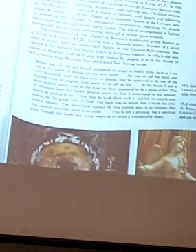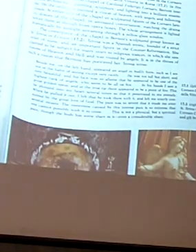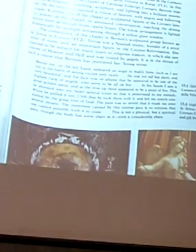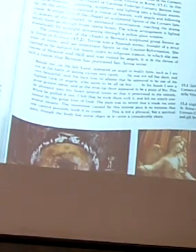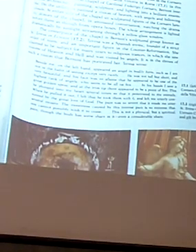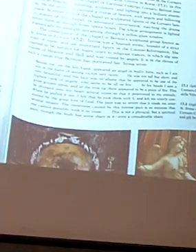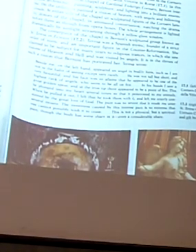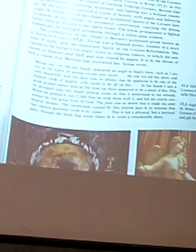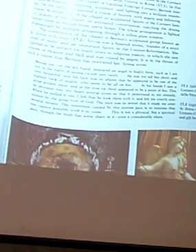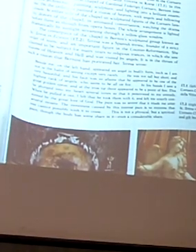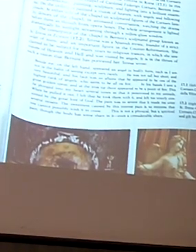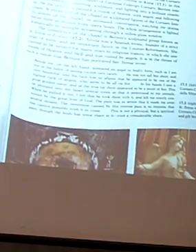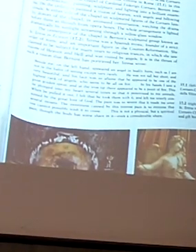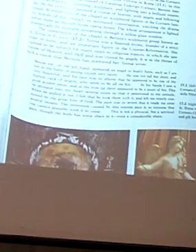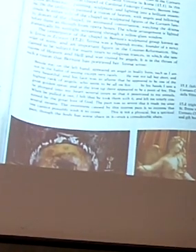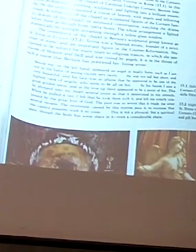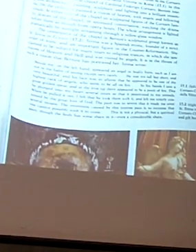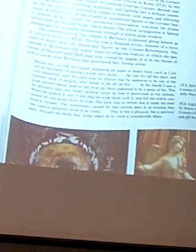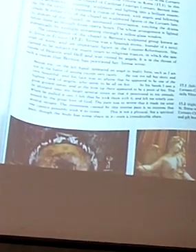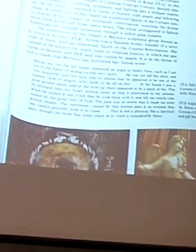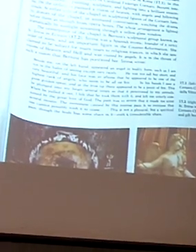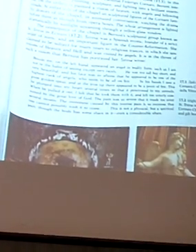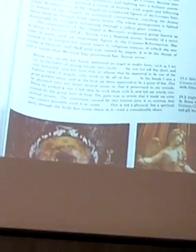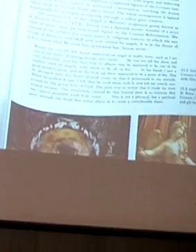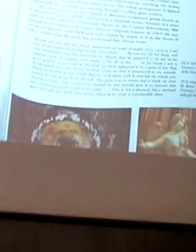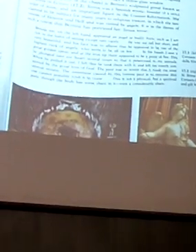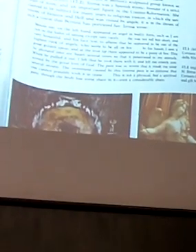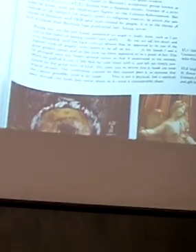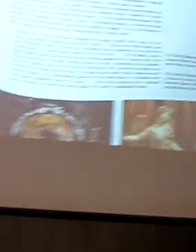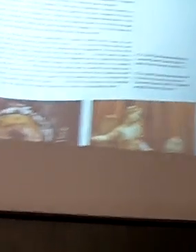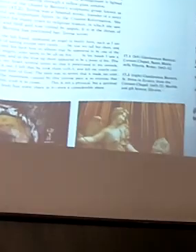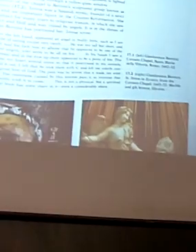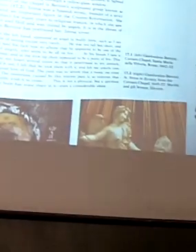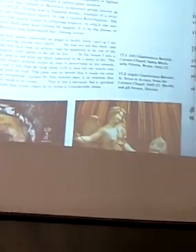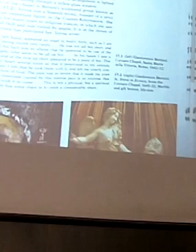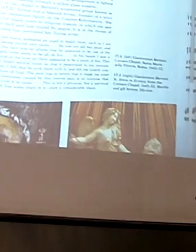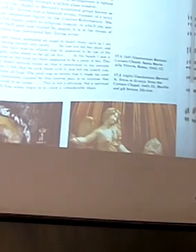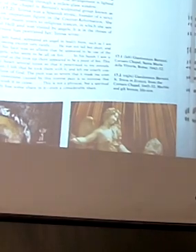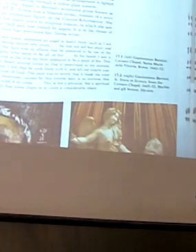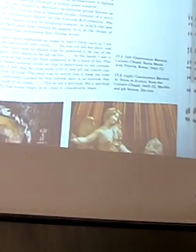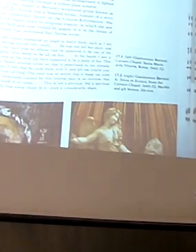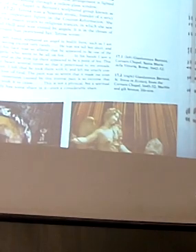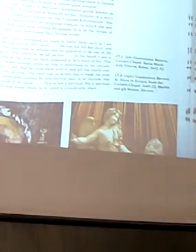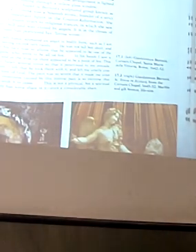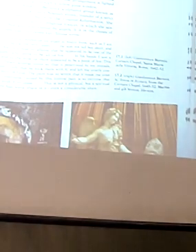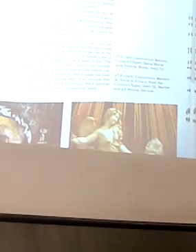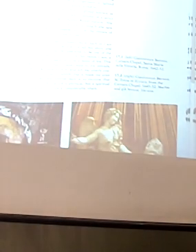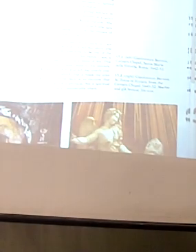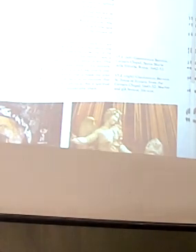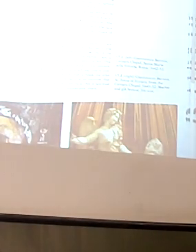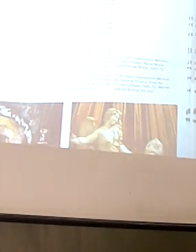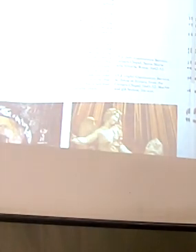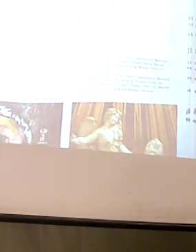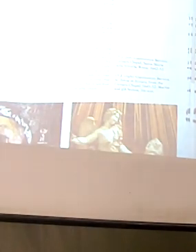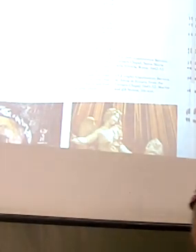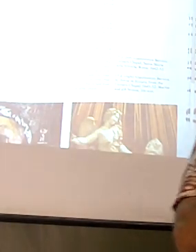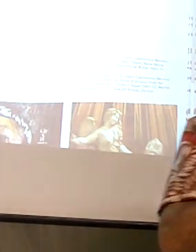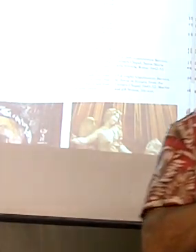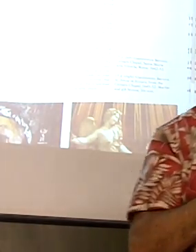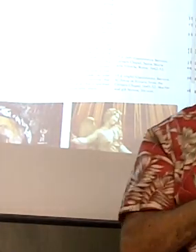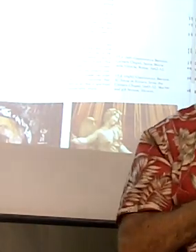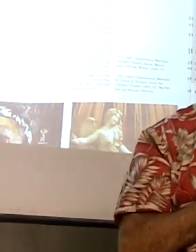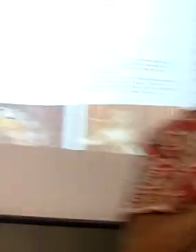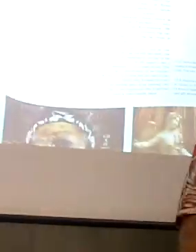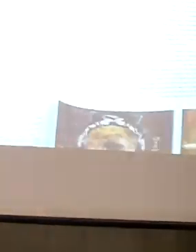molds that are cast. And Dwayne Hansen would do super real pieces that would look like that.